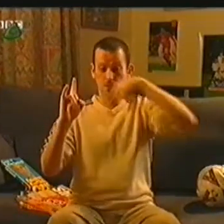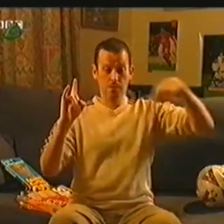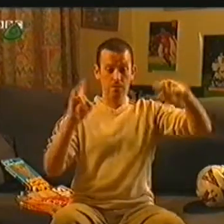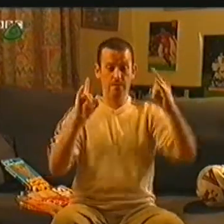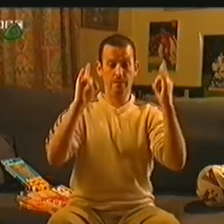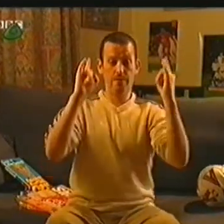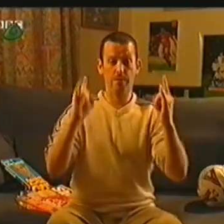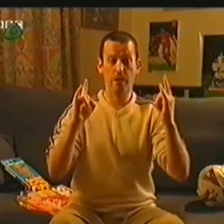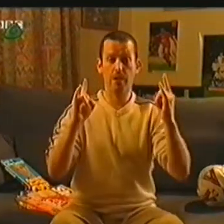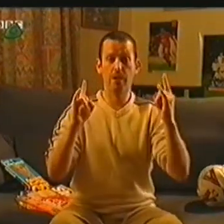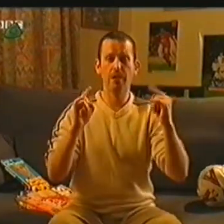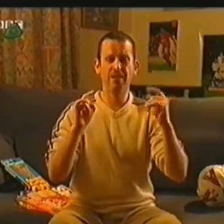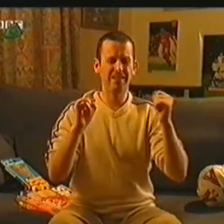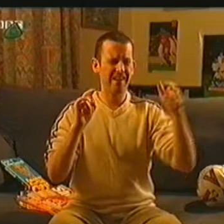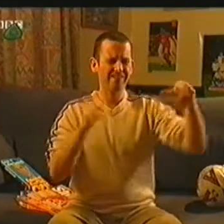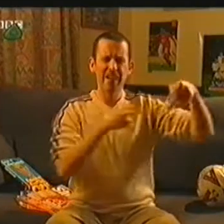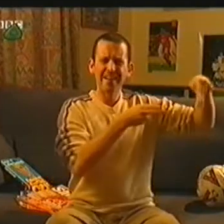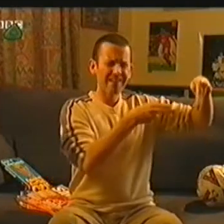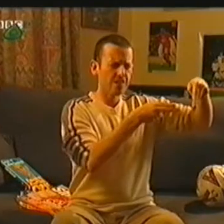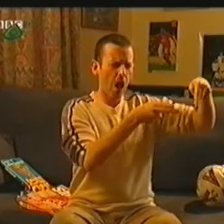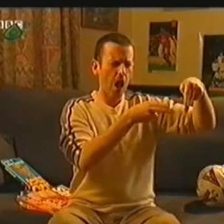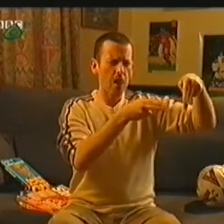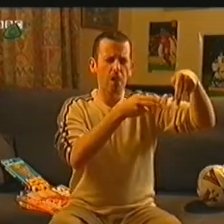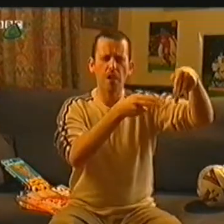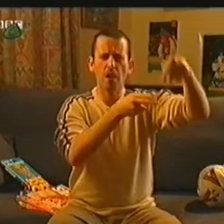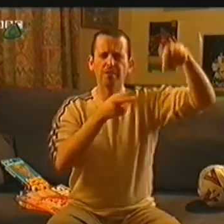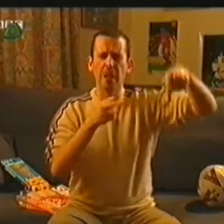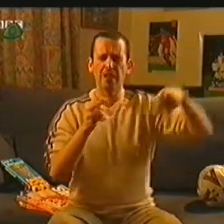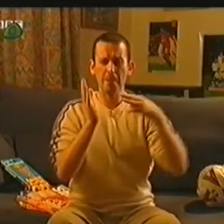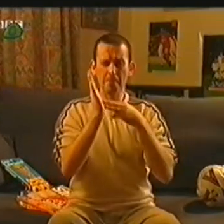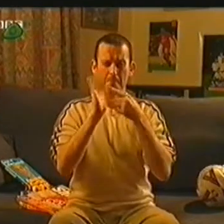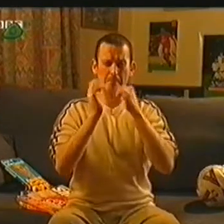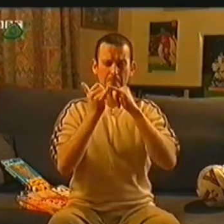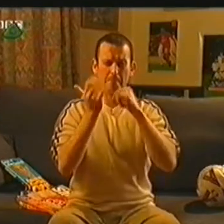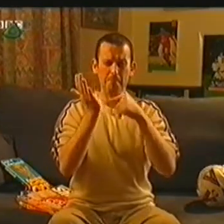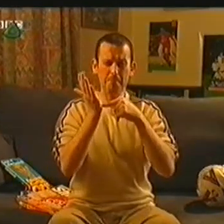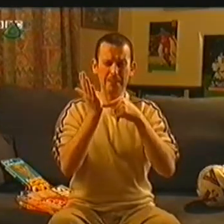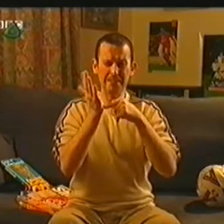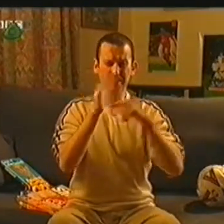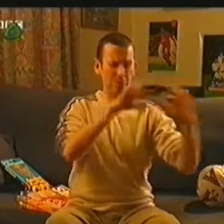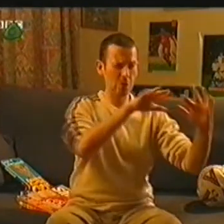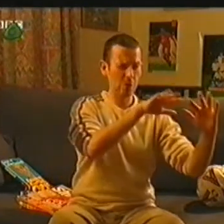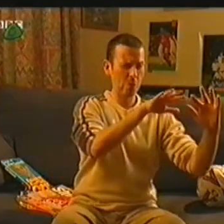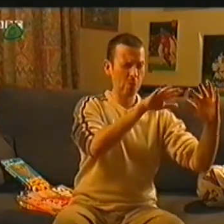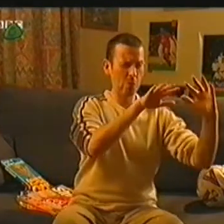Mist was beginning to rise from the nearby canal and drift across the playing field.